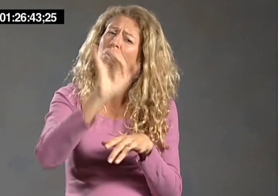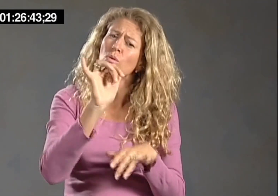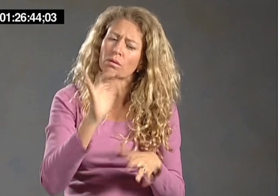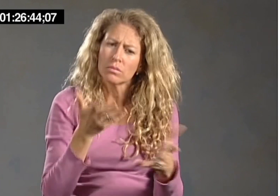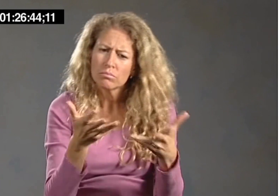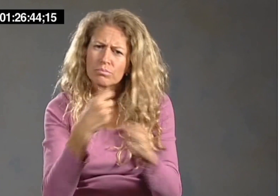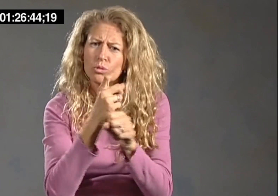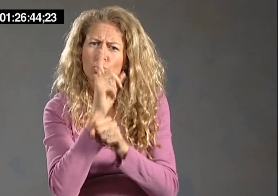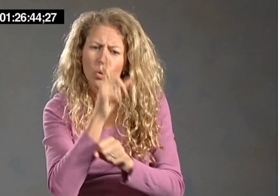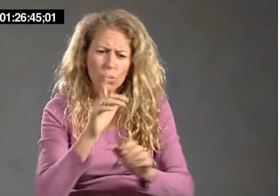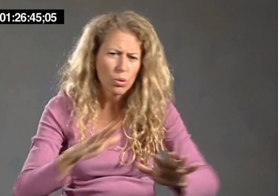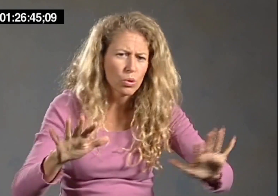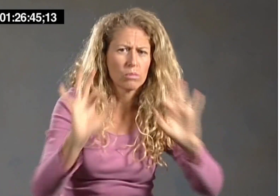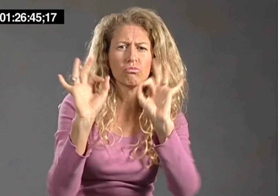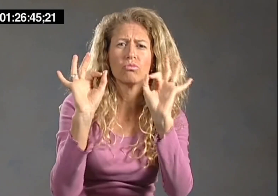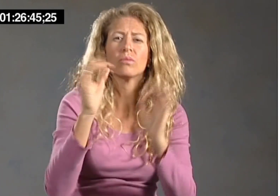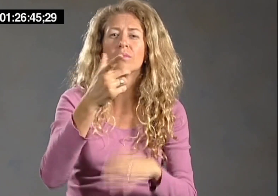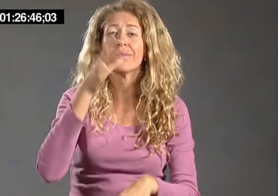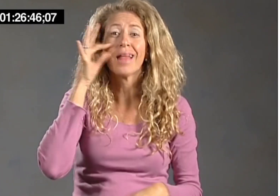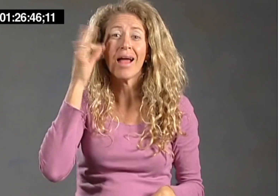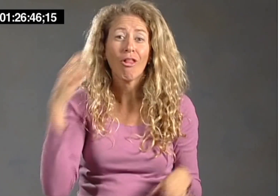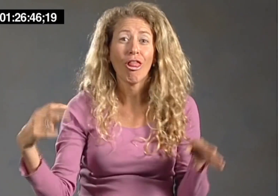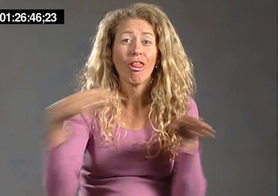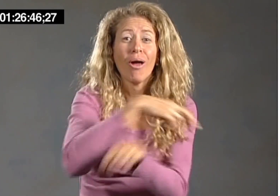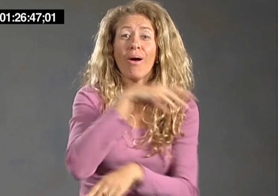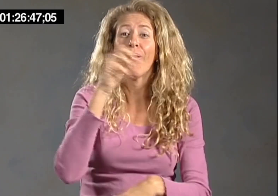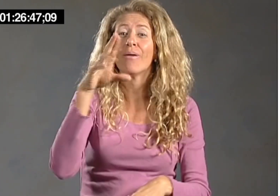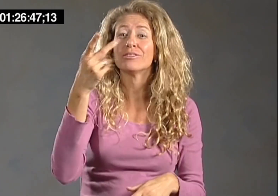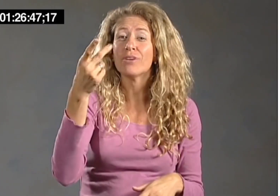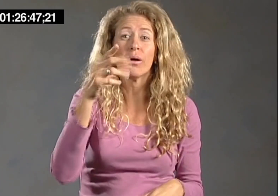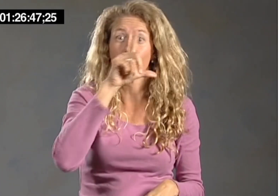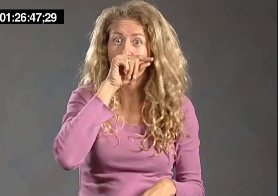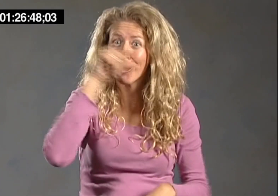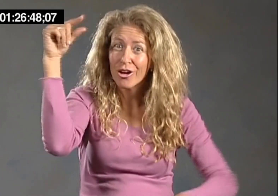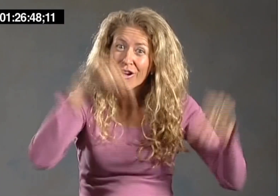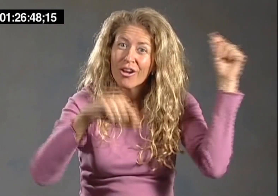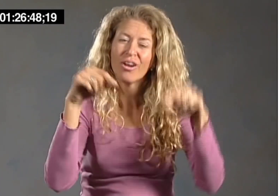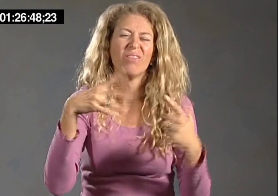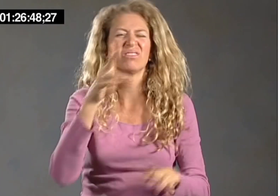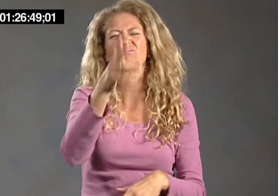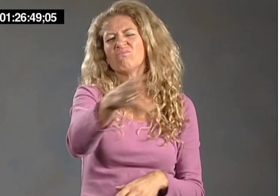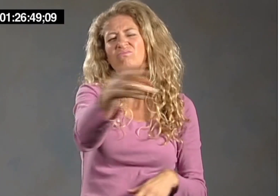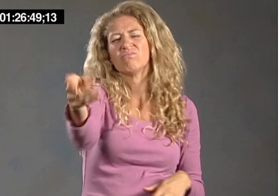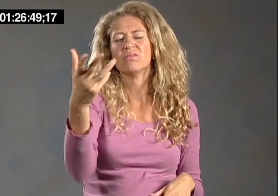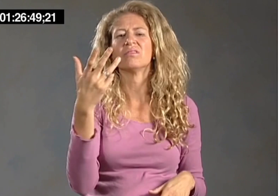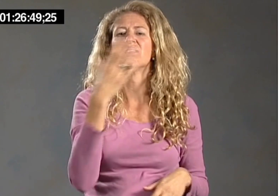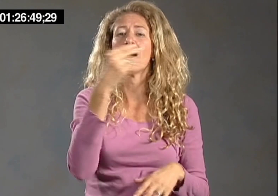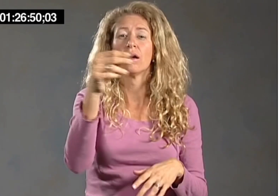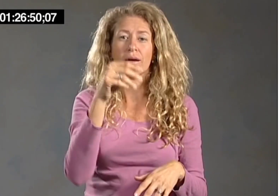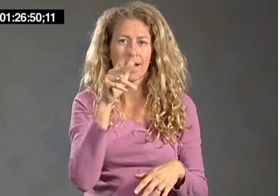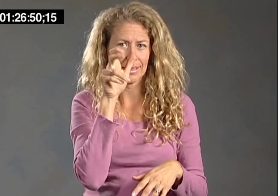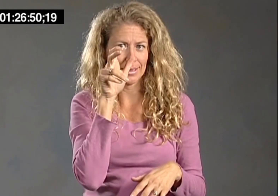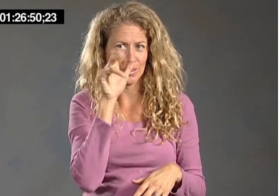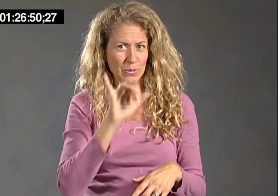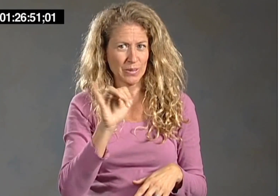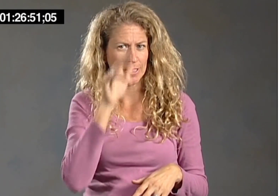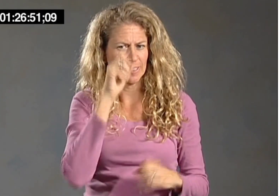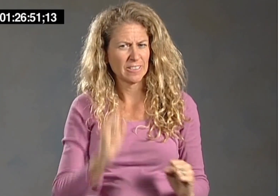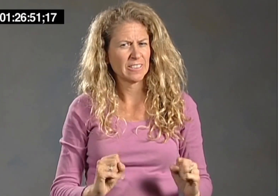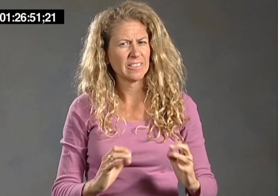It made me really frustrated, so I screamed and waved my hands at causing the birds to fly